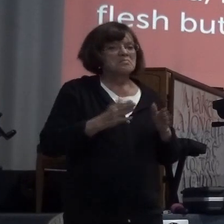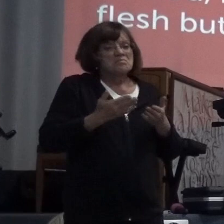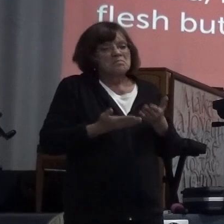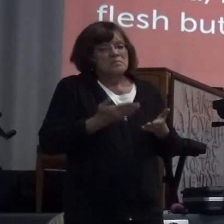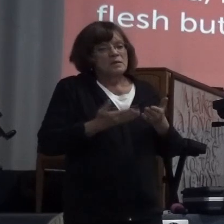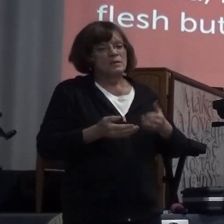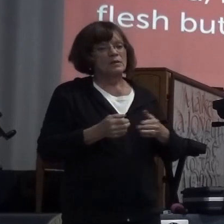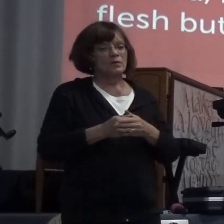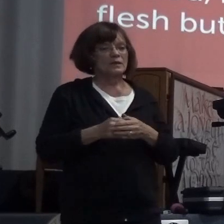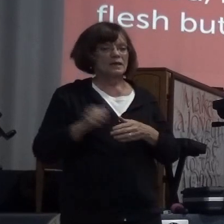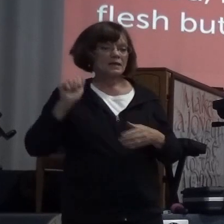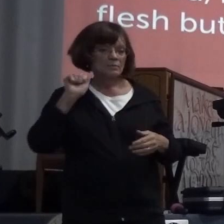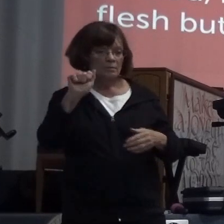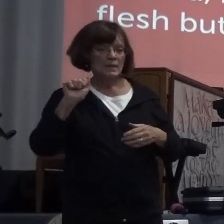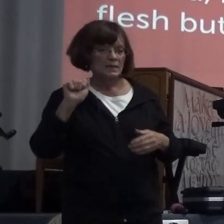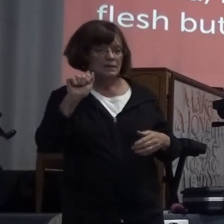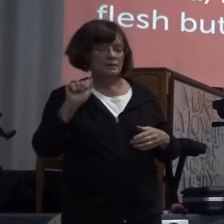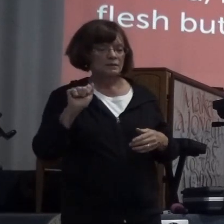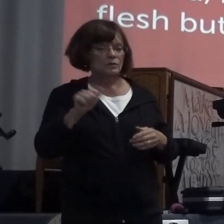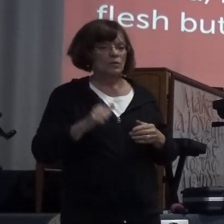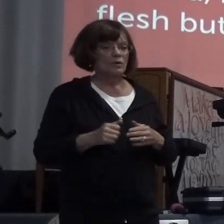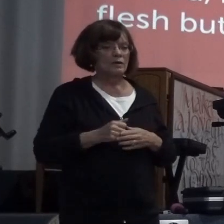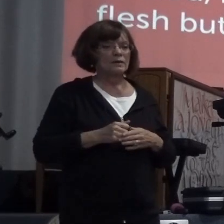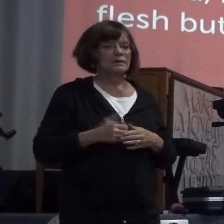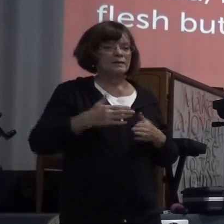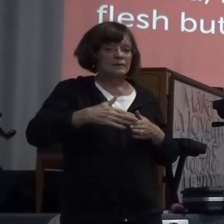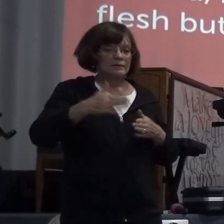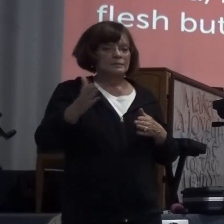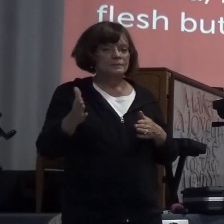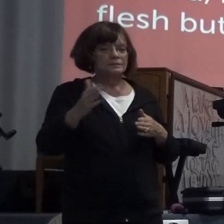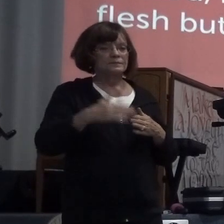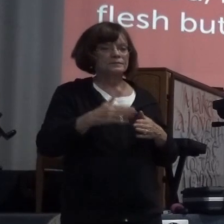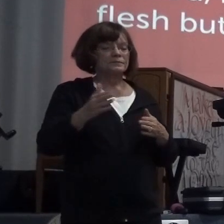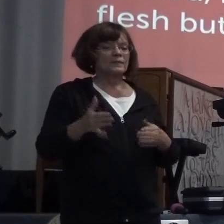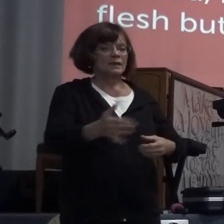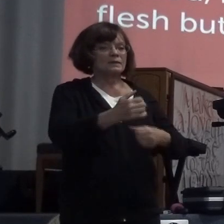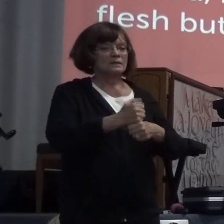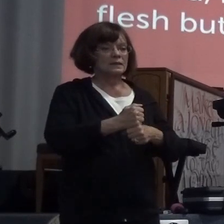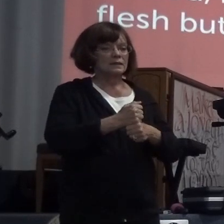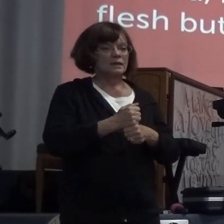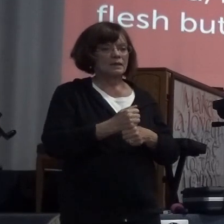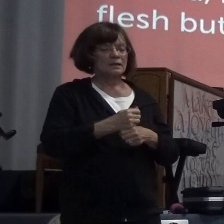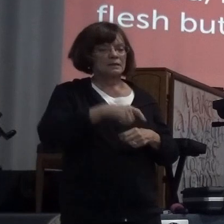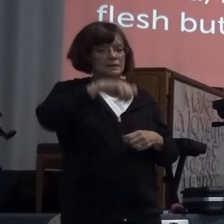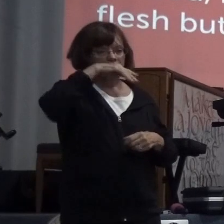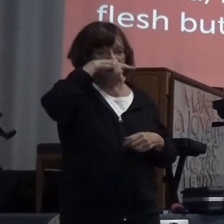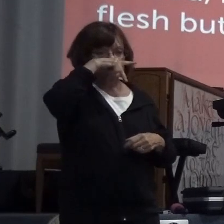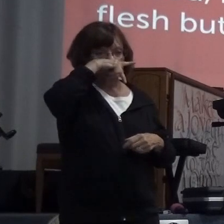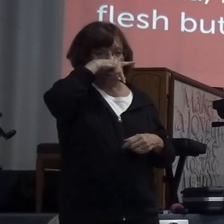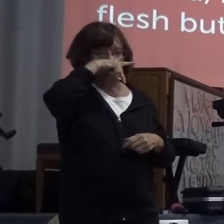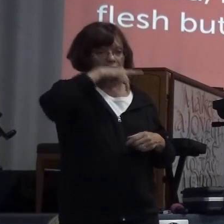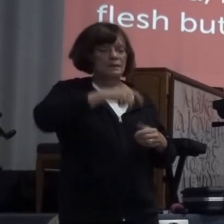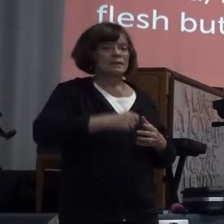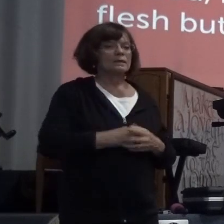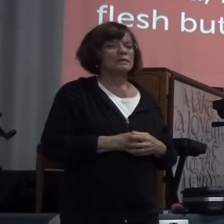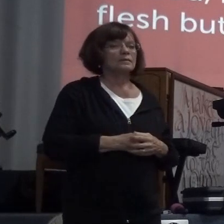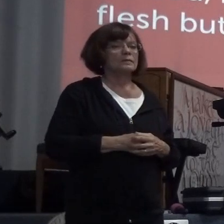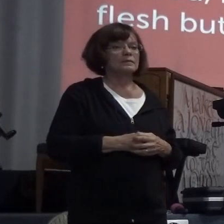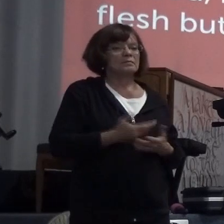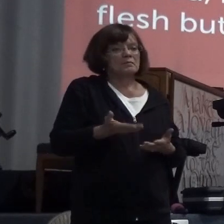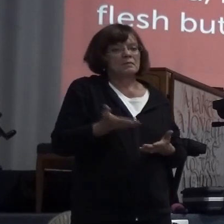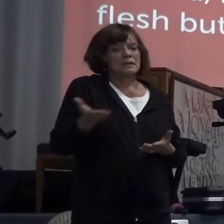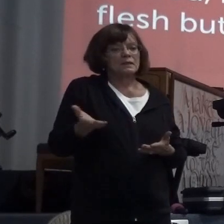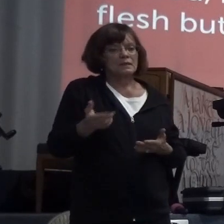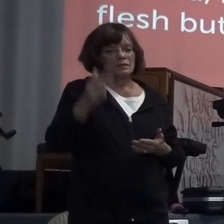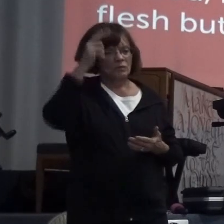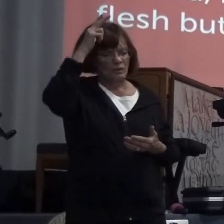to take all of our stuff, wanting to kill us, whatever, take our kids, you know, what, you name it. I mean, any wicked